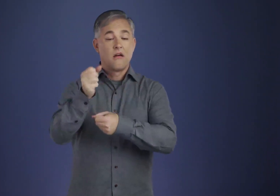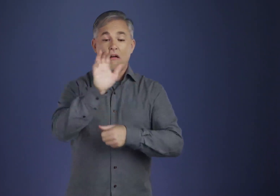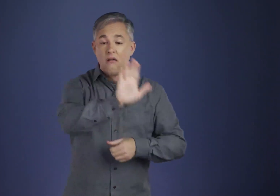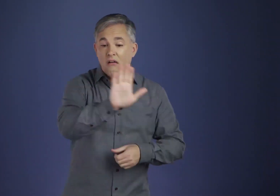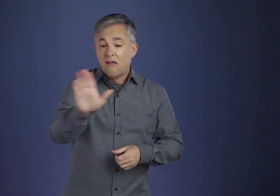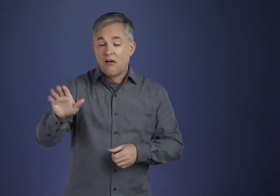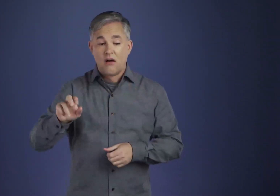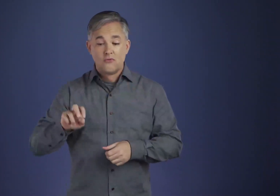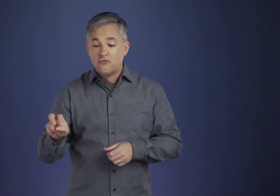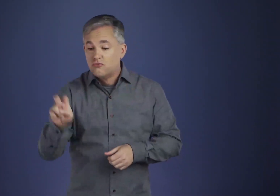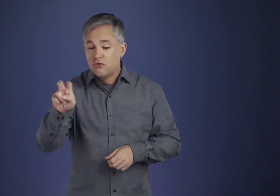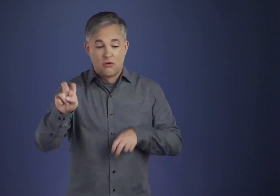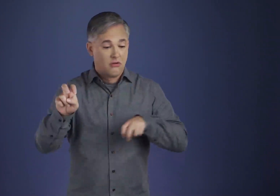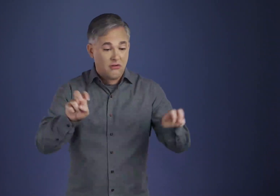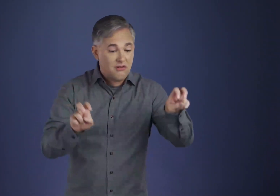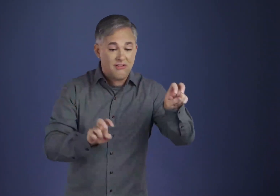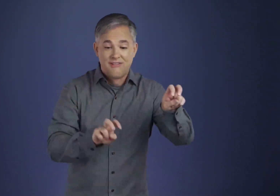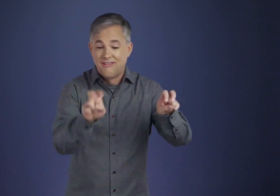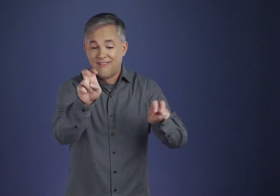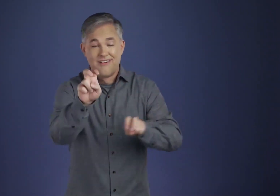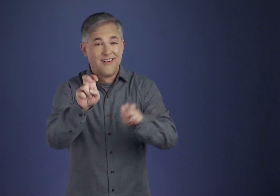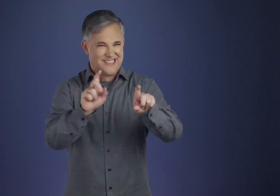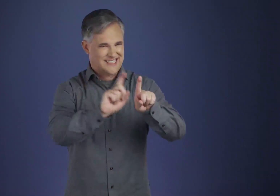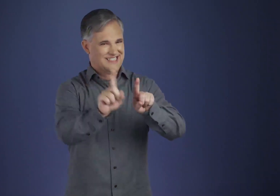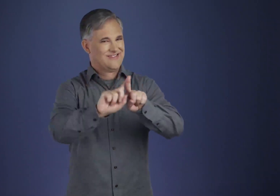innumerable paths in their quest for faith.